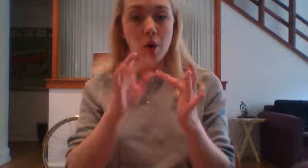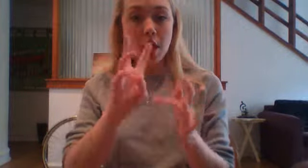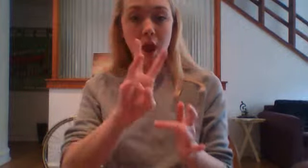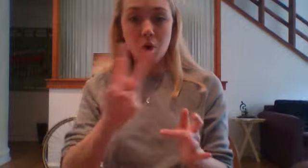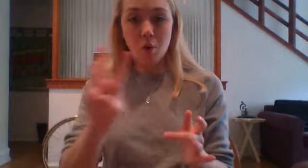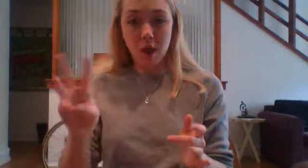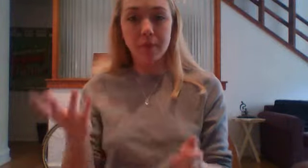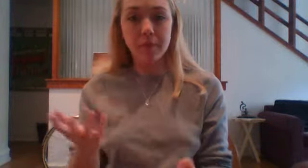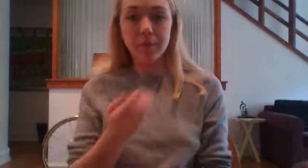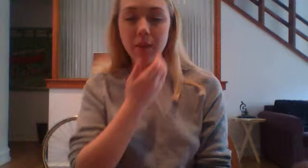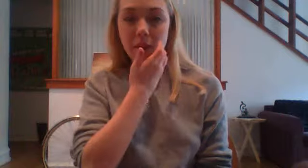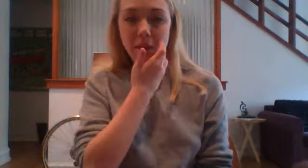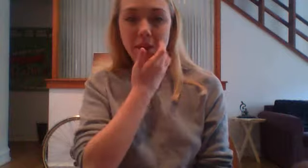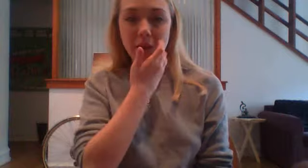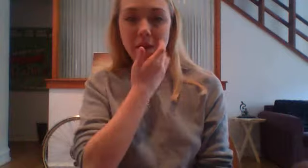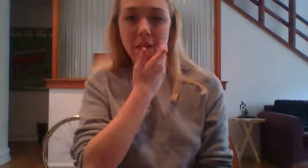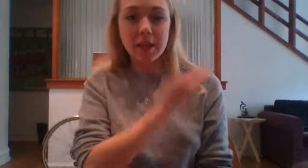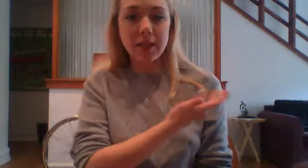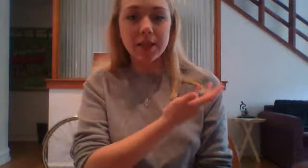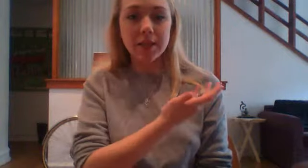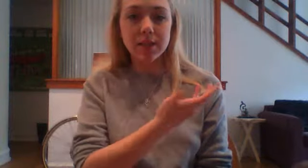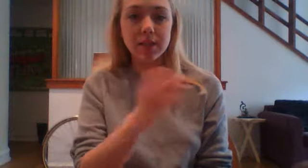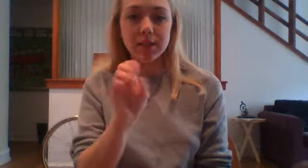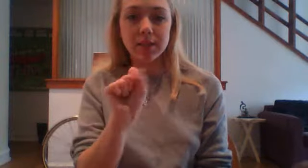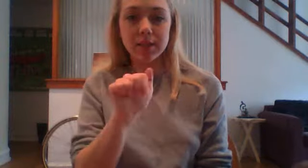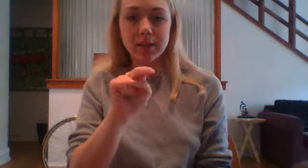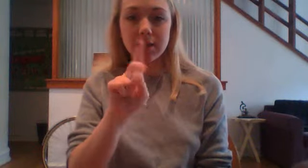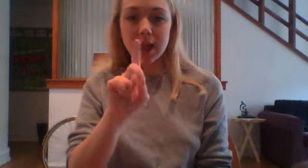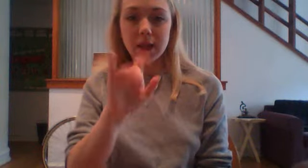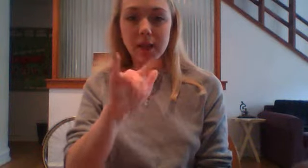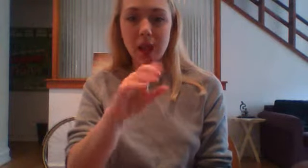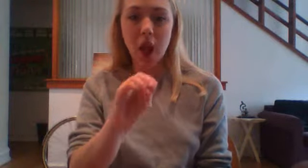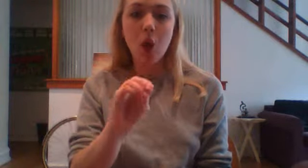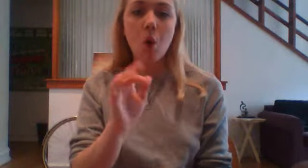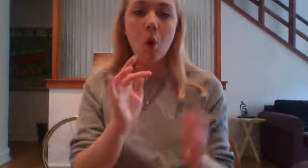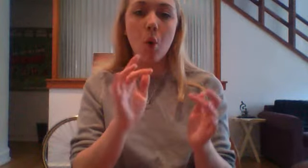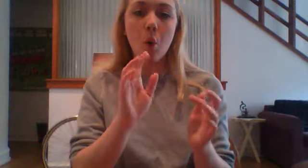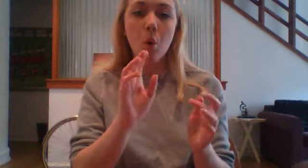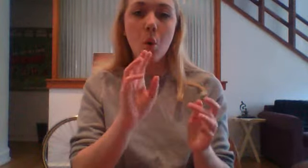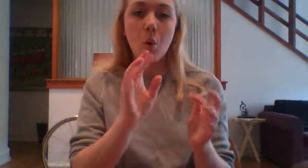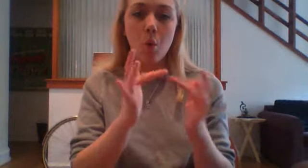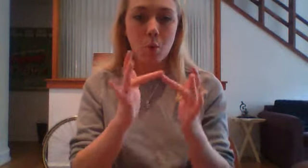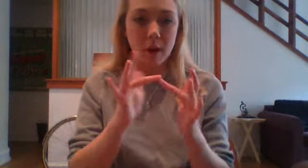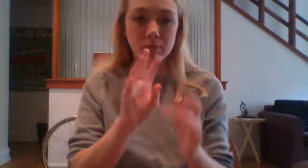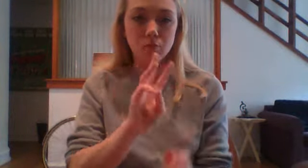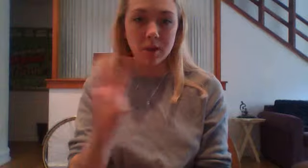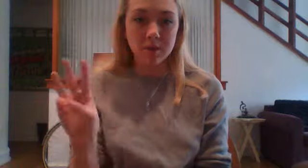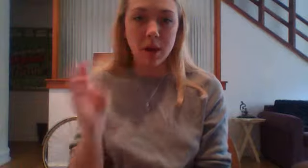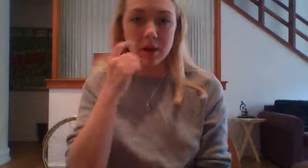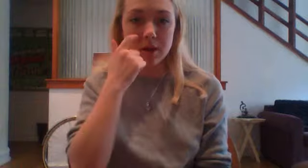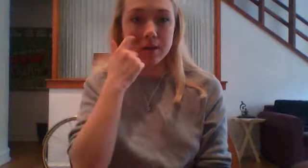This is a website, City of San Diego. It's a very visually attractive site. It's kind